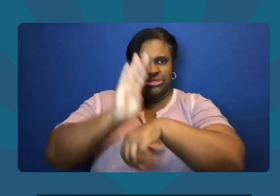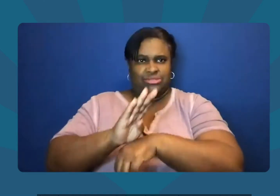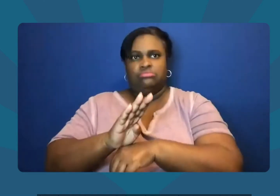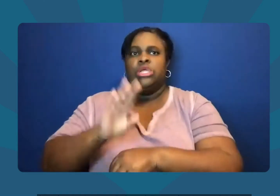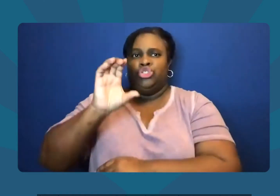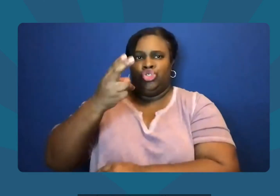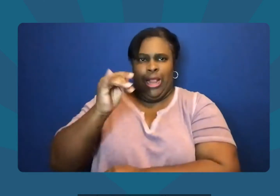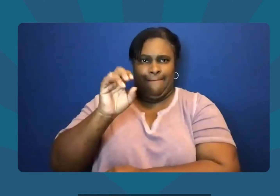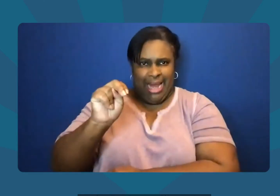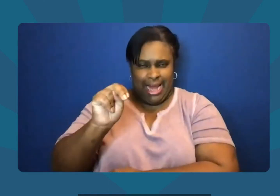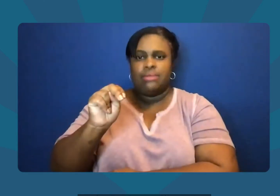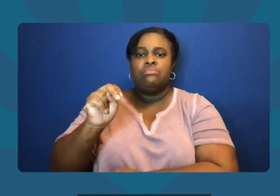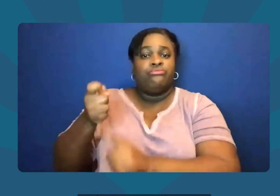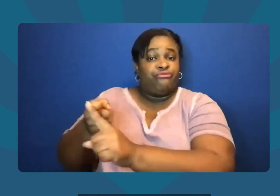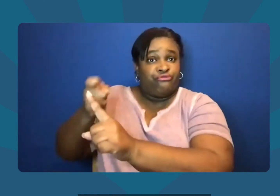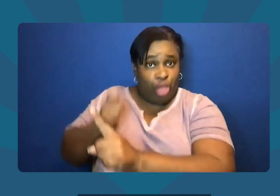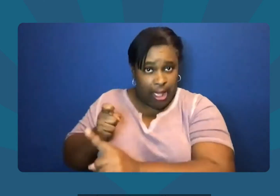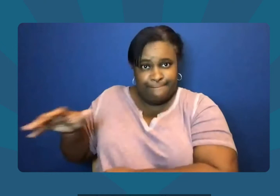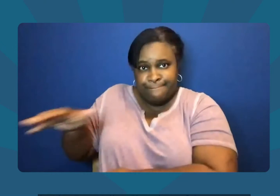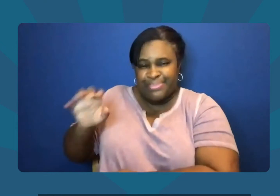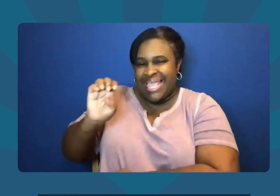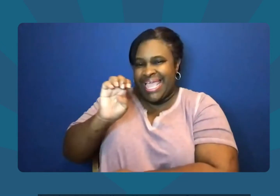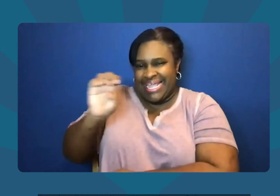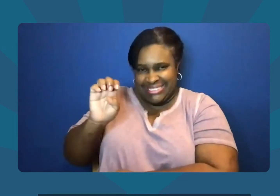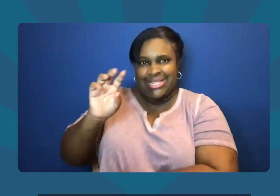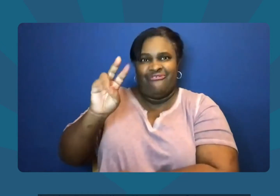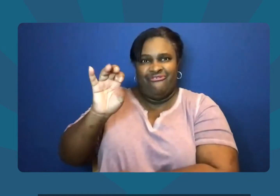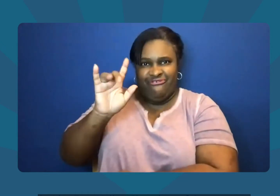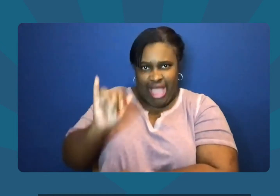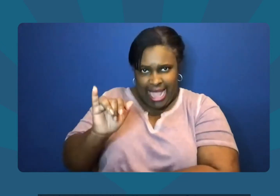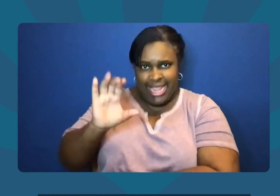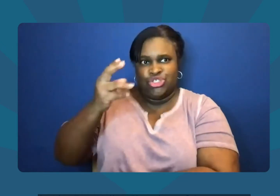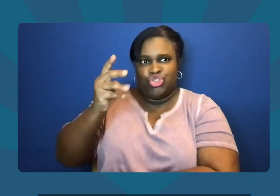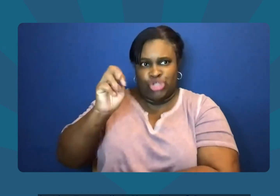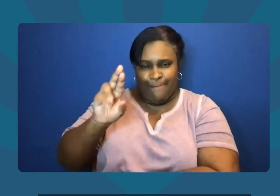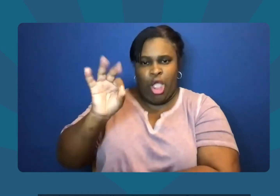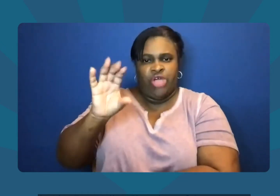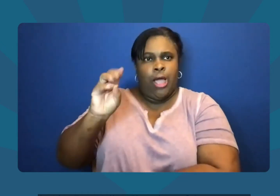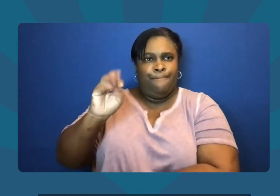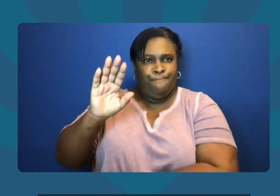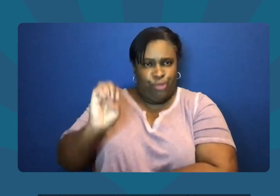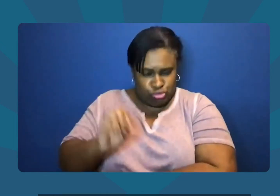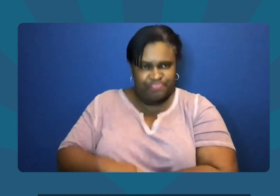Association and a Business Champion by the East Valley Chamber of Commerce.